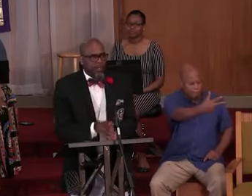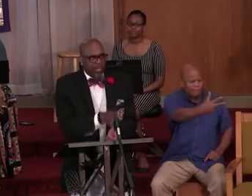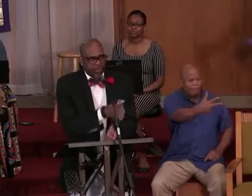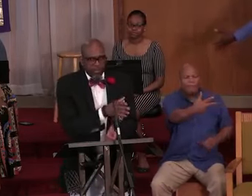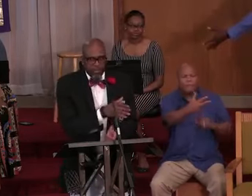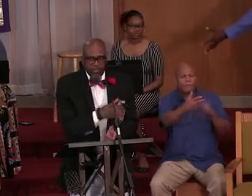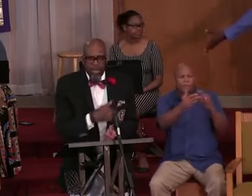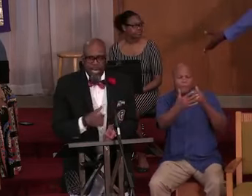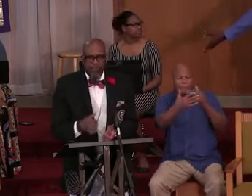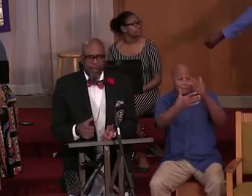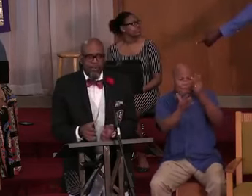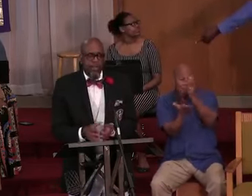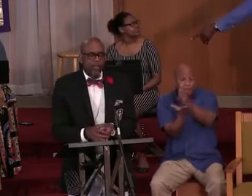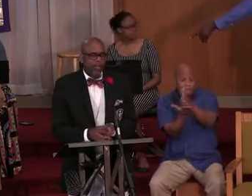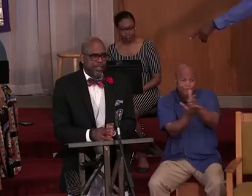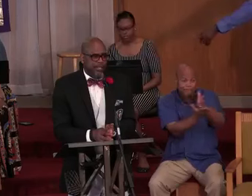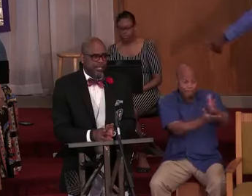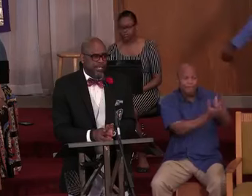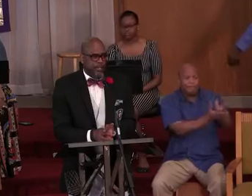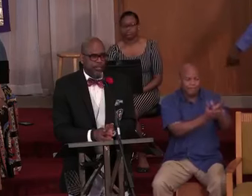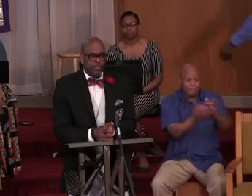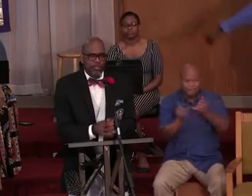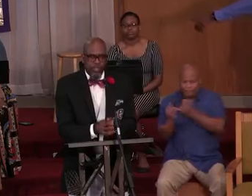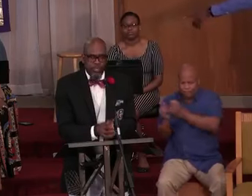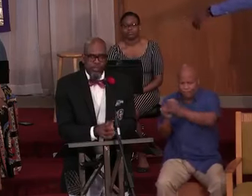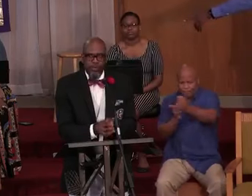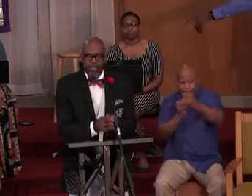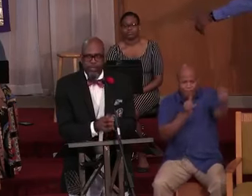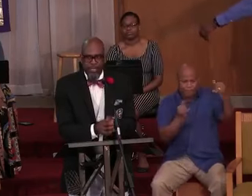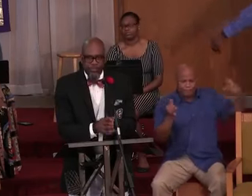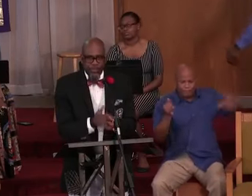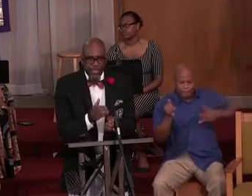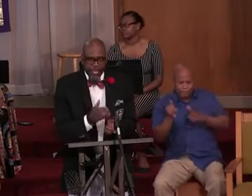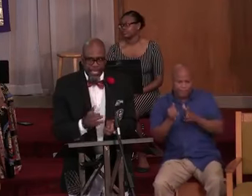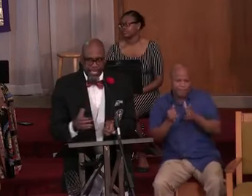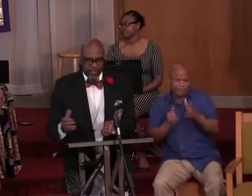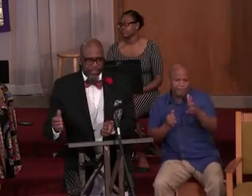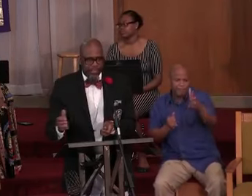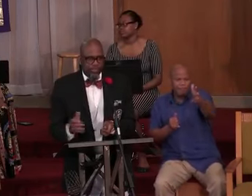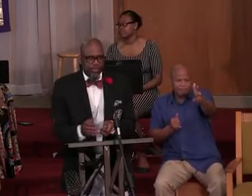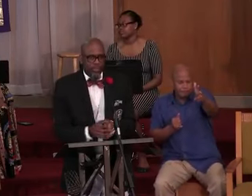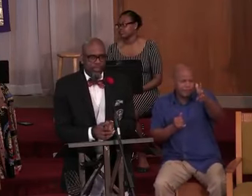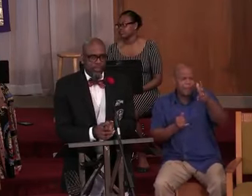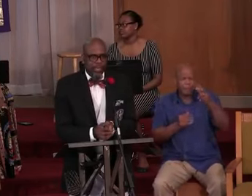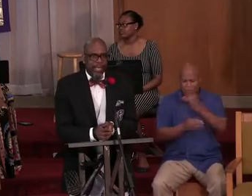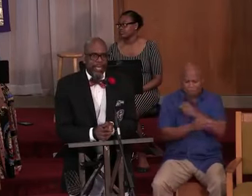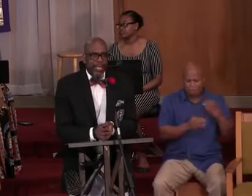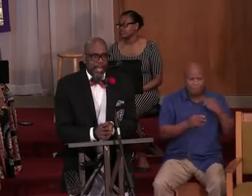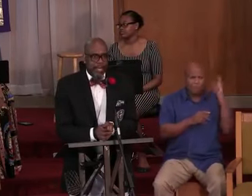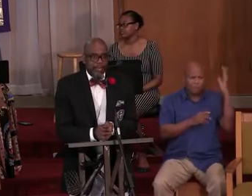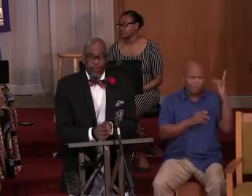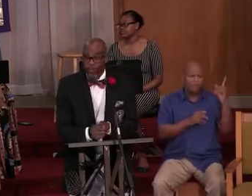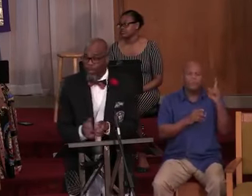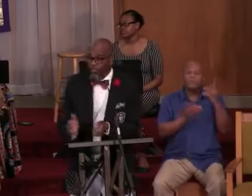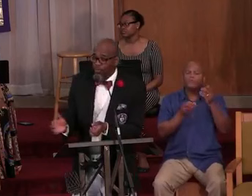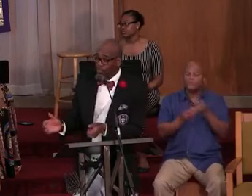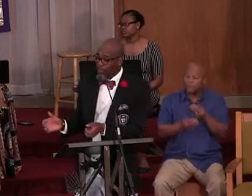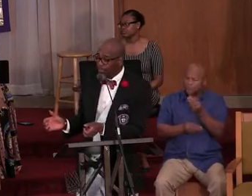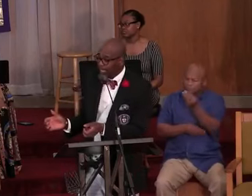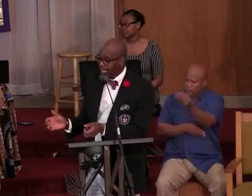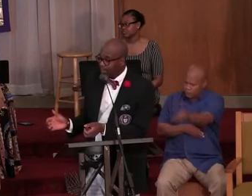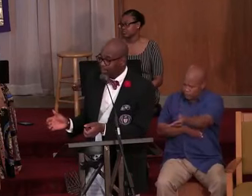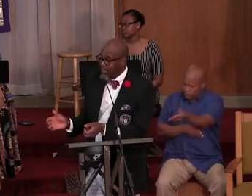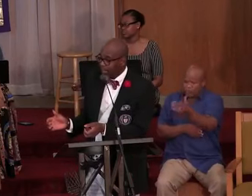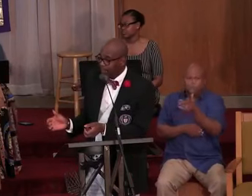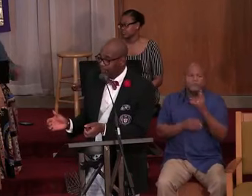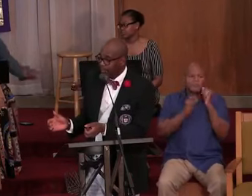the parking lot where you can drive up. Ministers and elders will serve you and bless you as we send you on your way. And there will be also Mother's